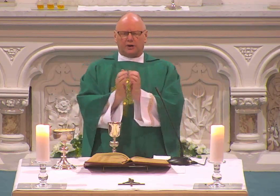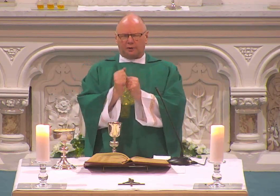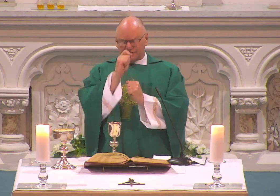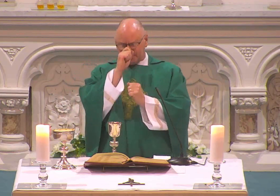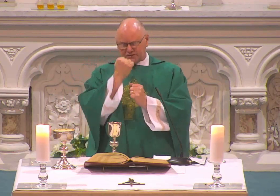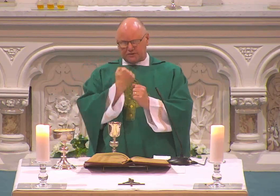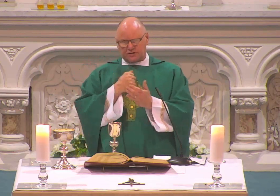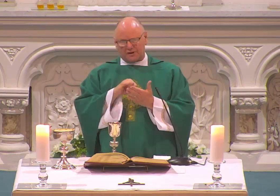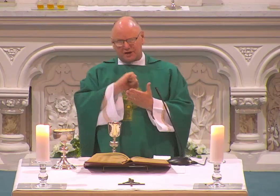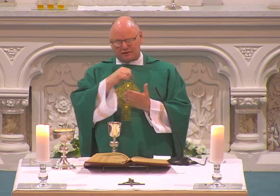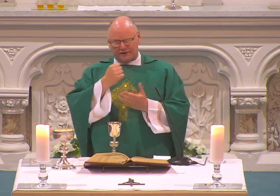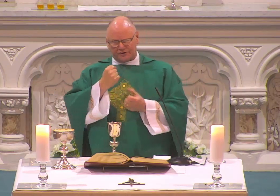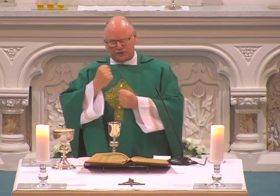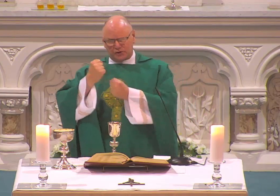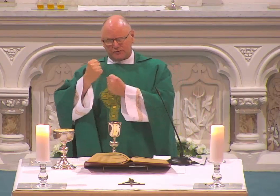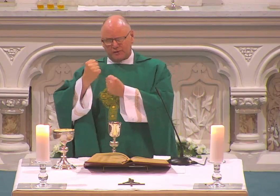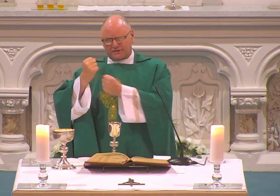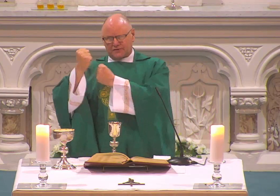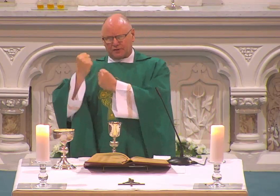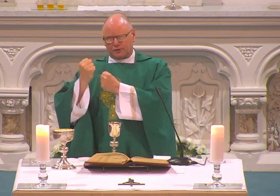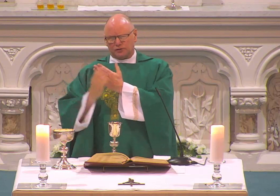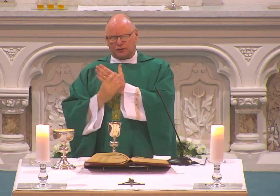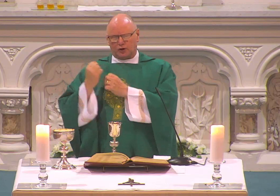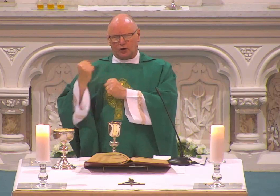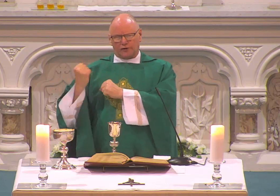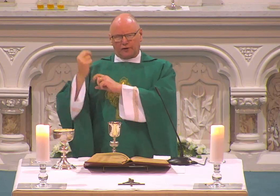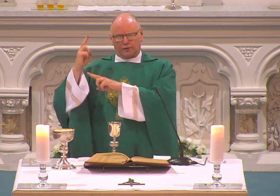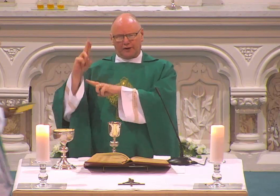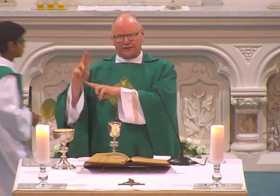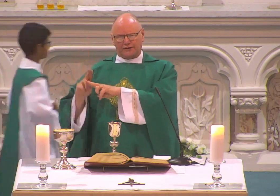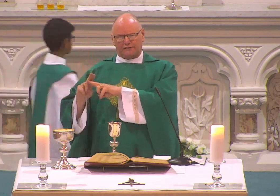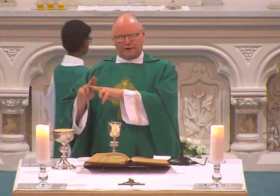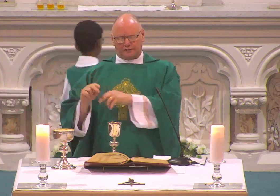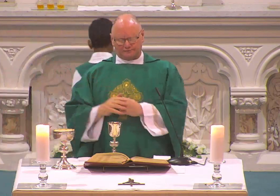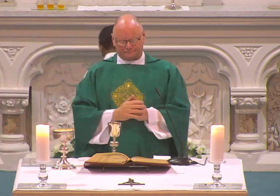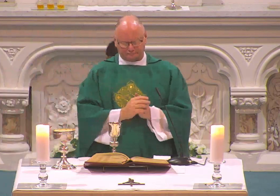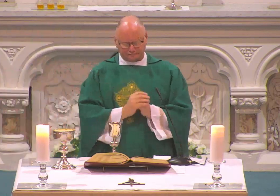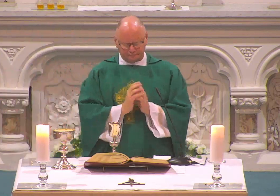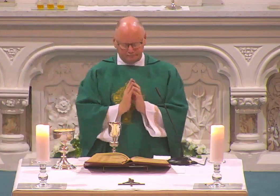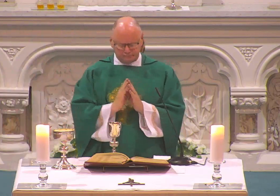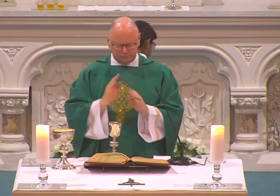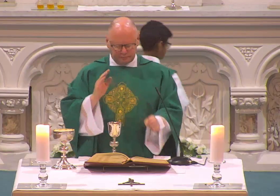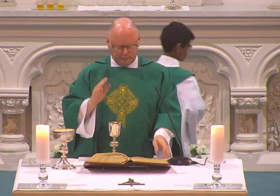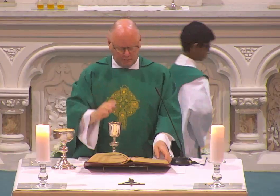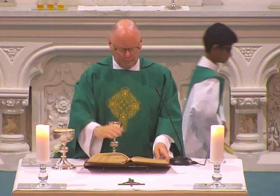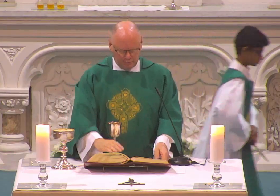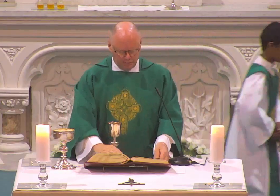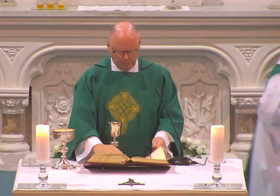Pray, brothers and sisters, that my sacrifice and yours may be acceptable to God, the Almighty Father.